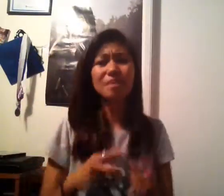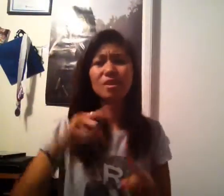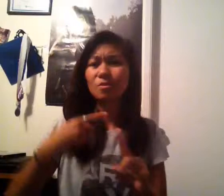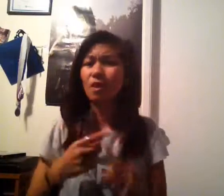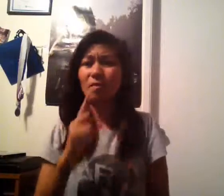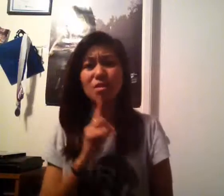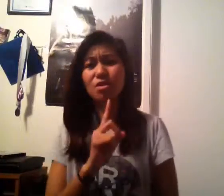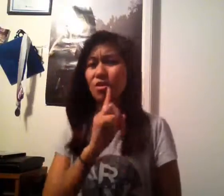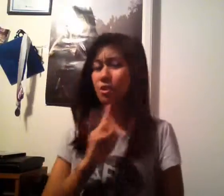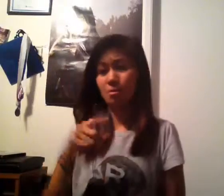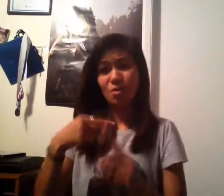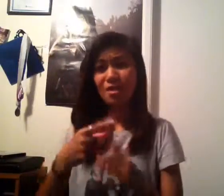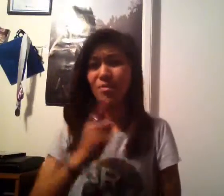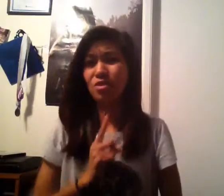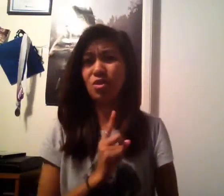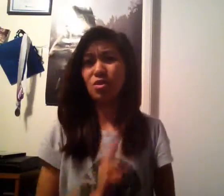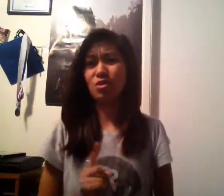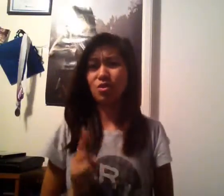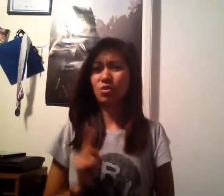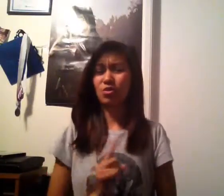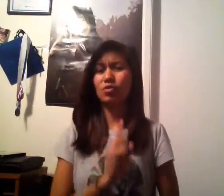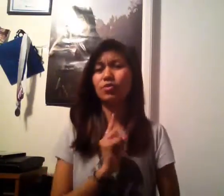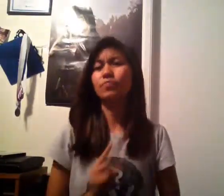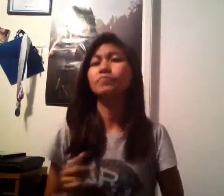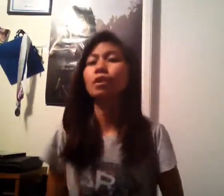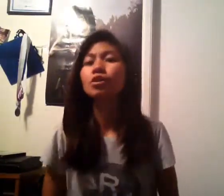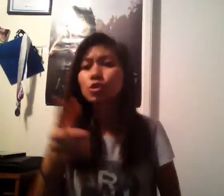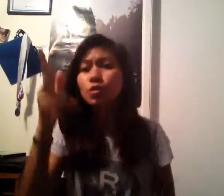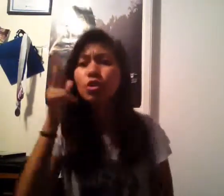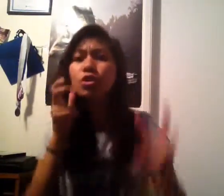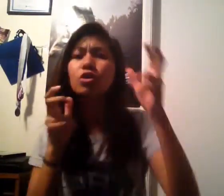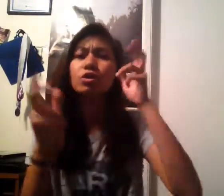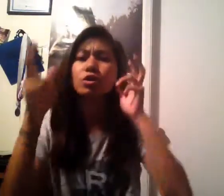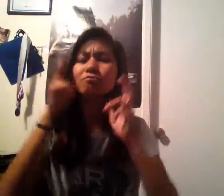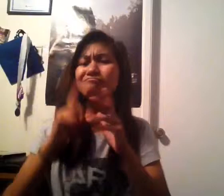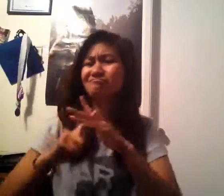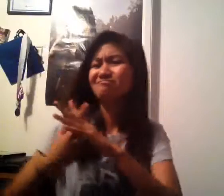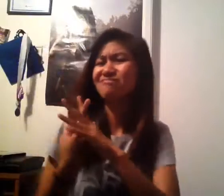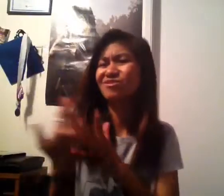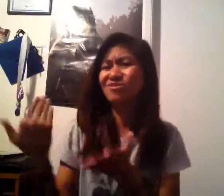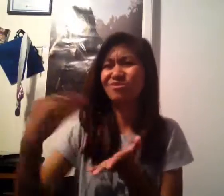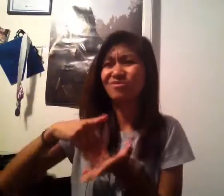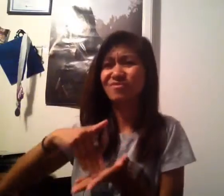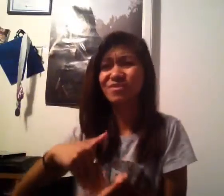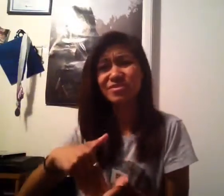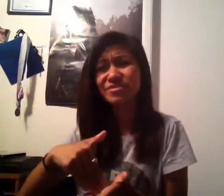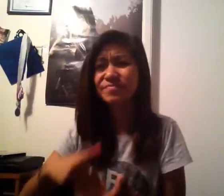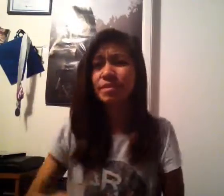lonely when I'm alone. You heard that I was starting over with